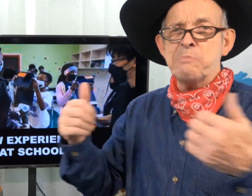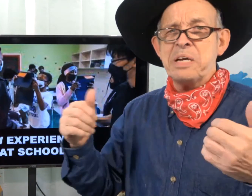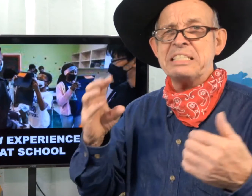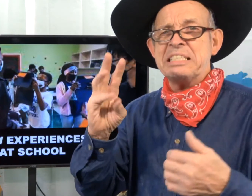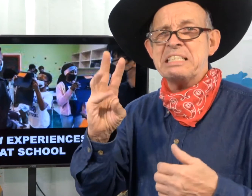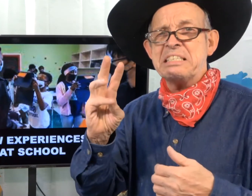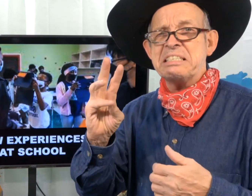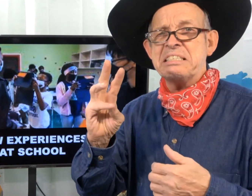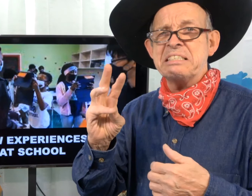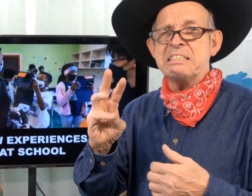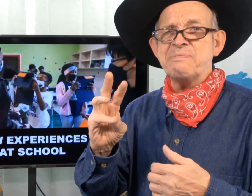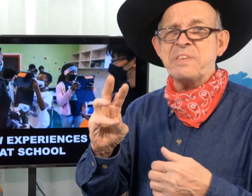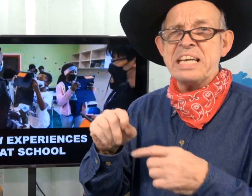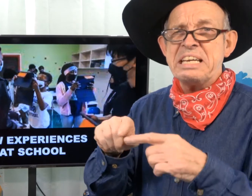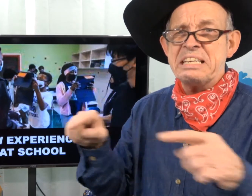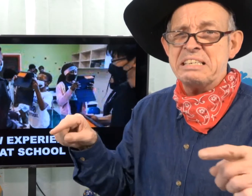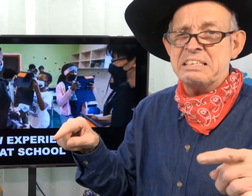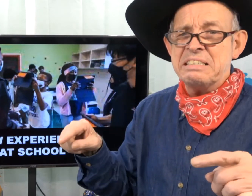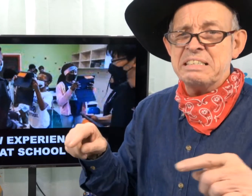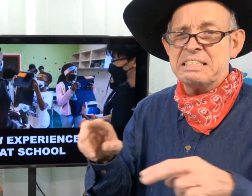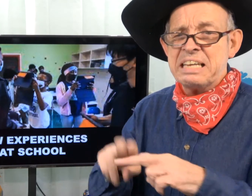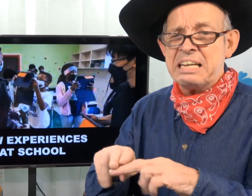Simply just feet, sit,